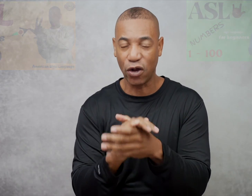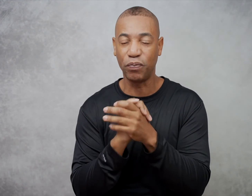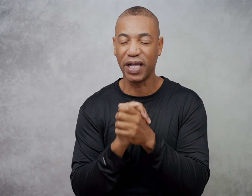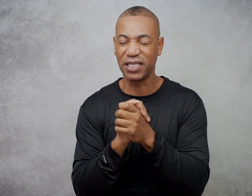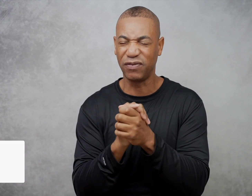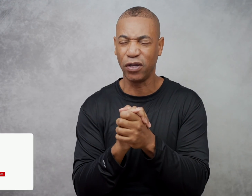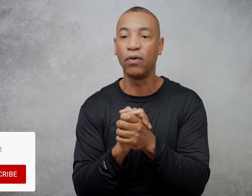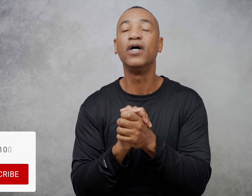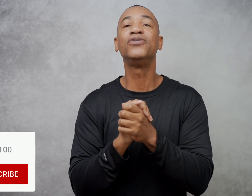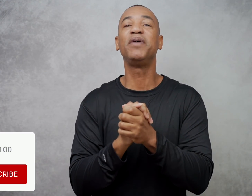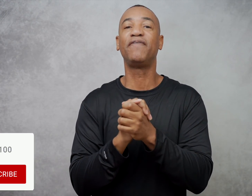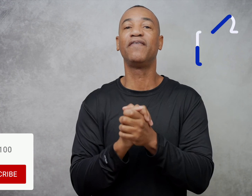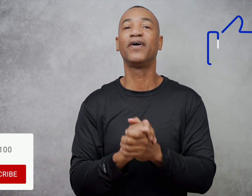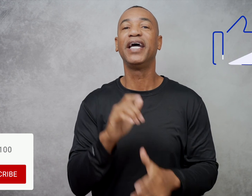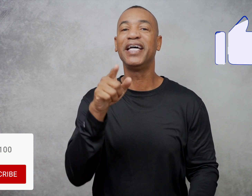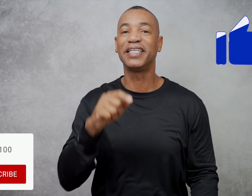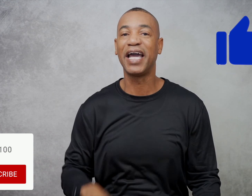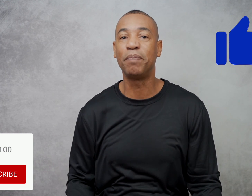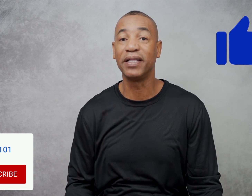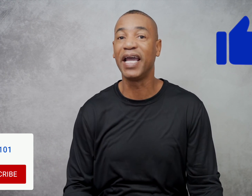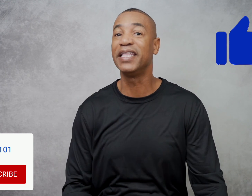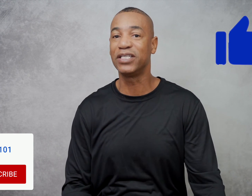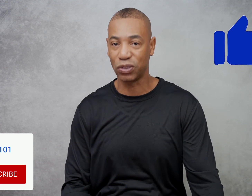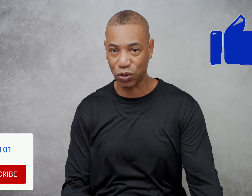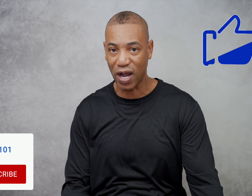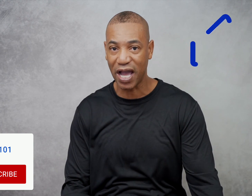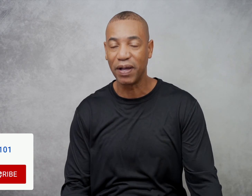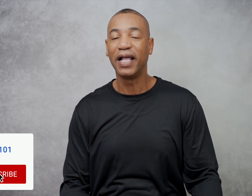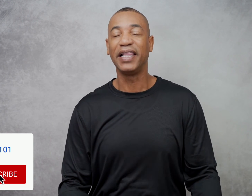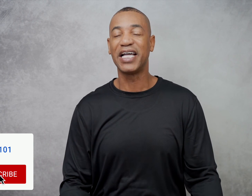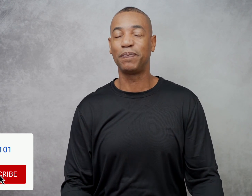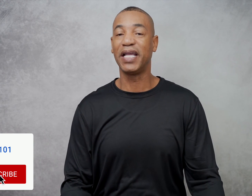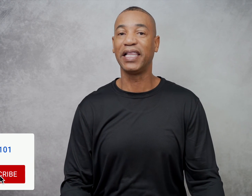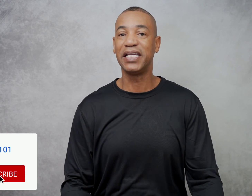you like this video, do me a favor, hit the like button and then subscribe. Last but not least,